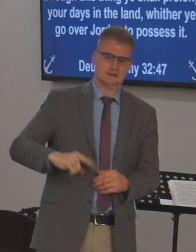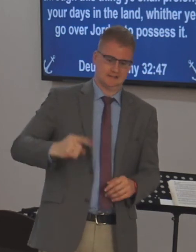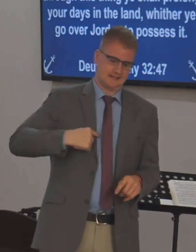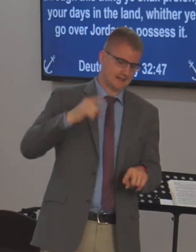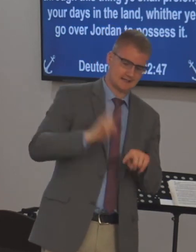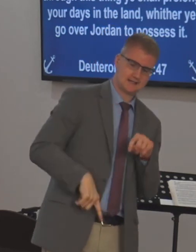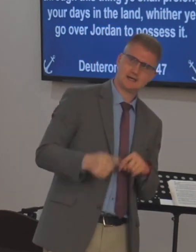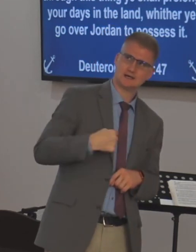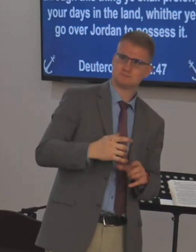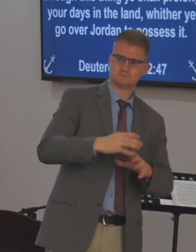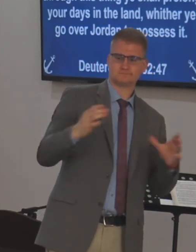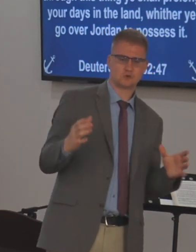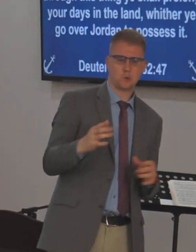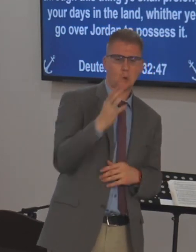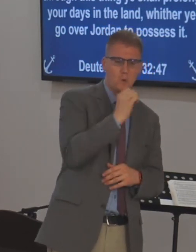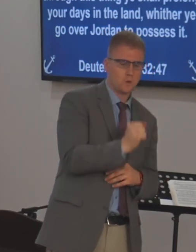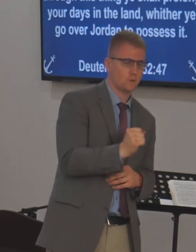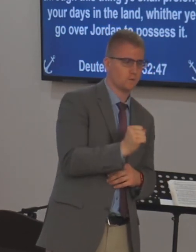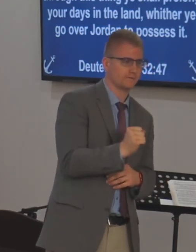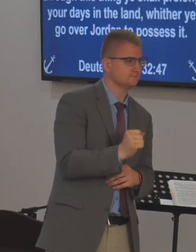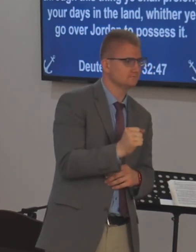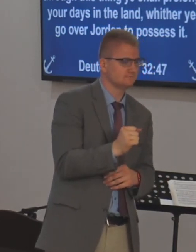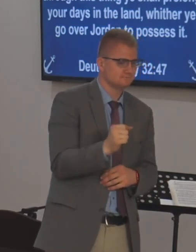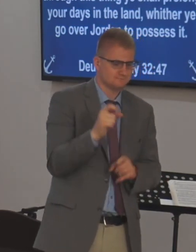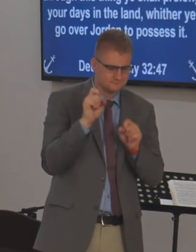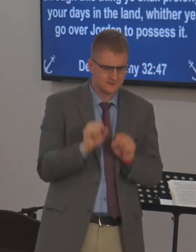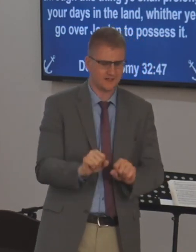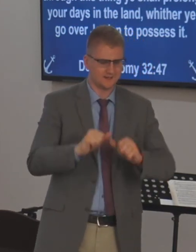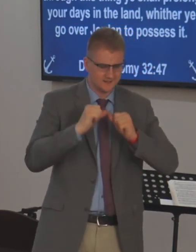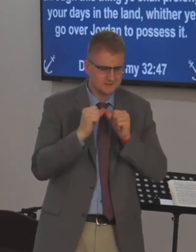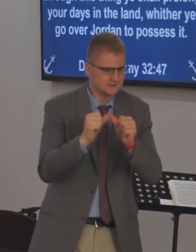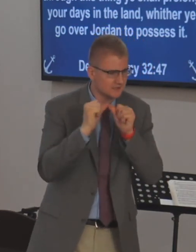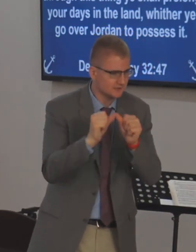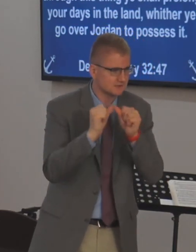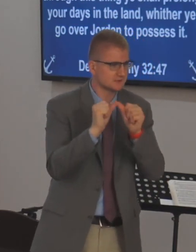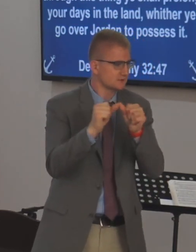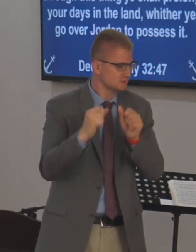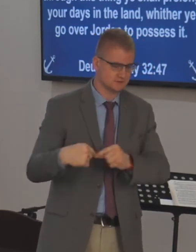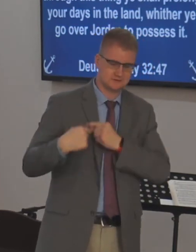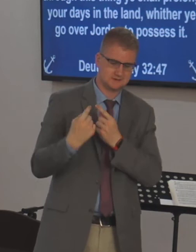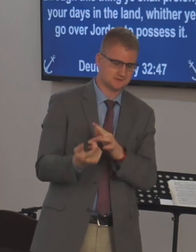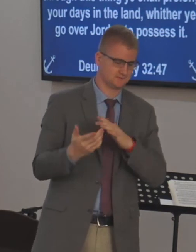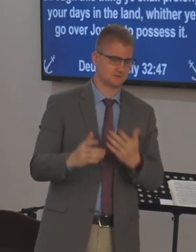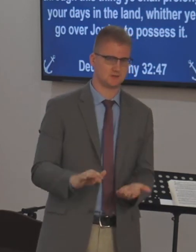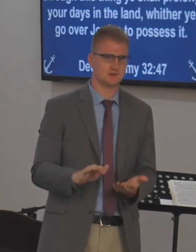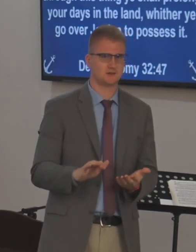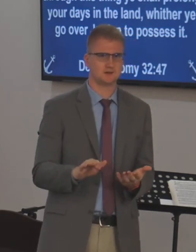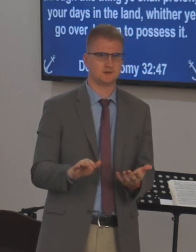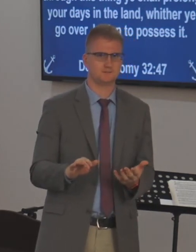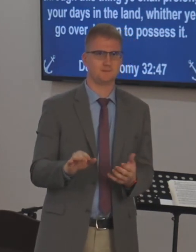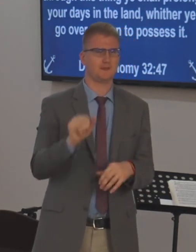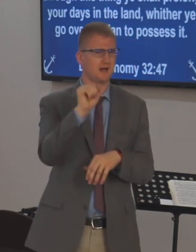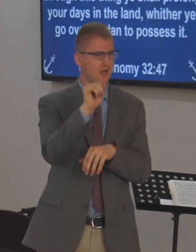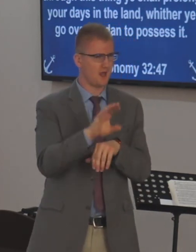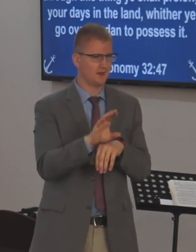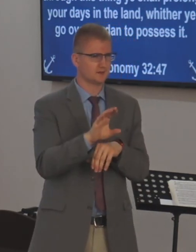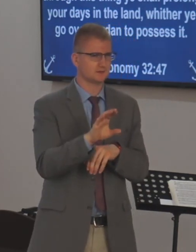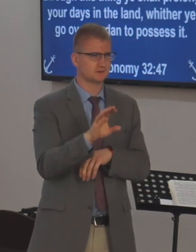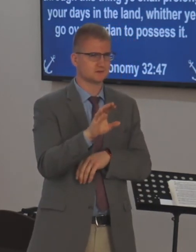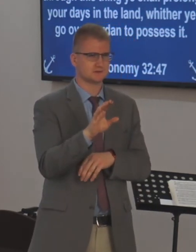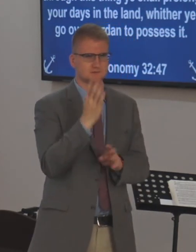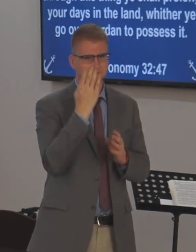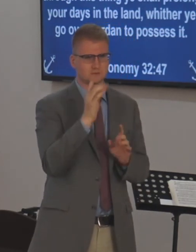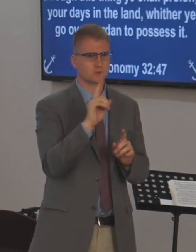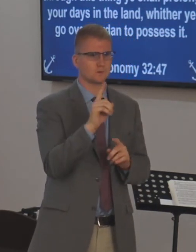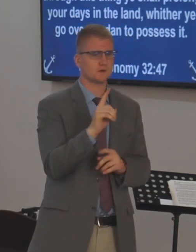that book of Acts does not end in amen. That book of Acts, they continued to preach the gospel. You are the children